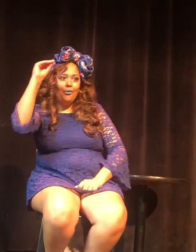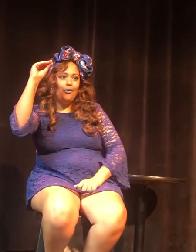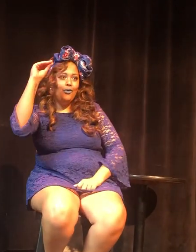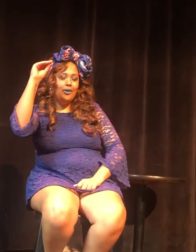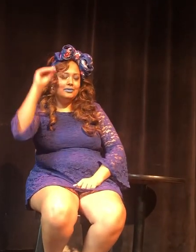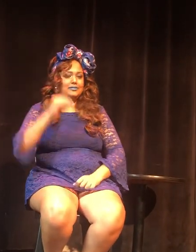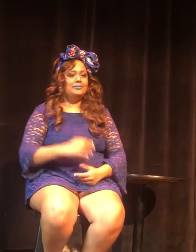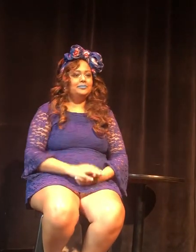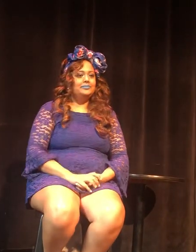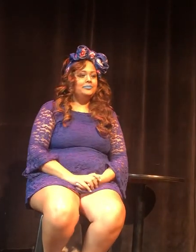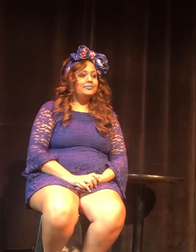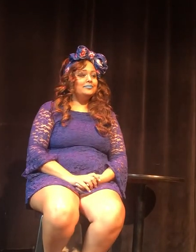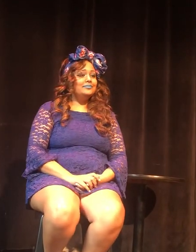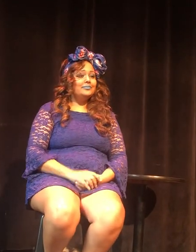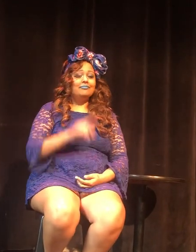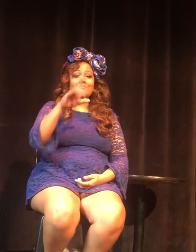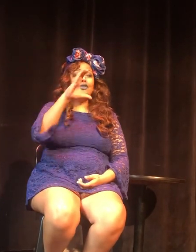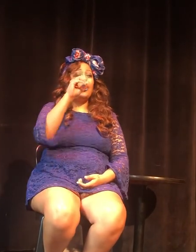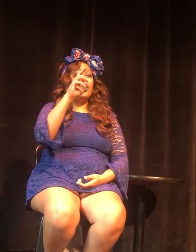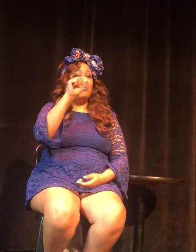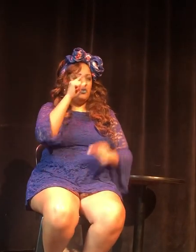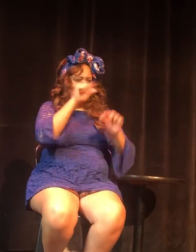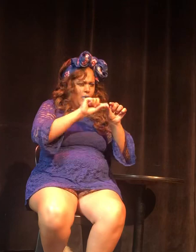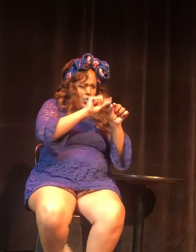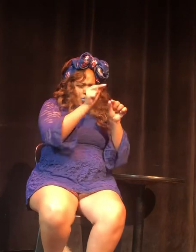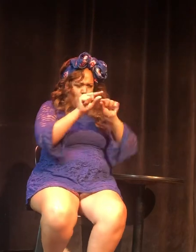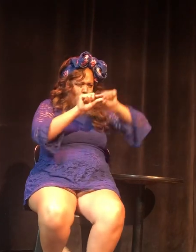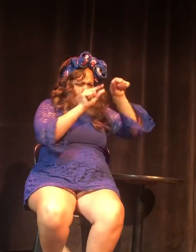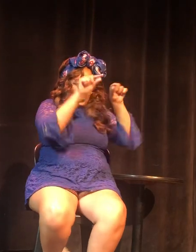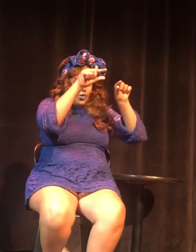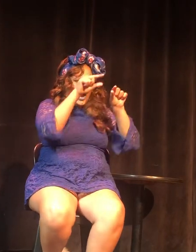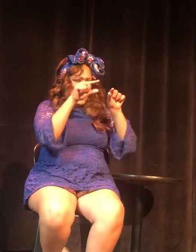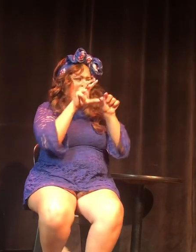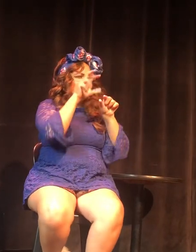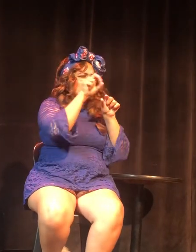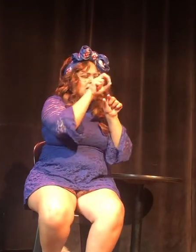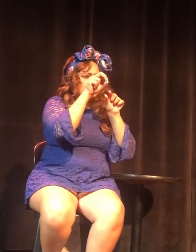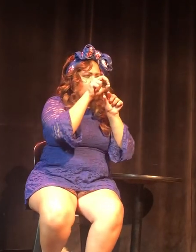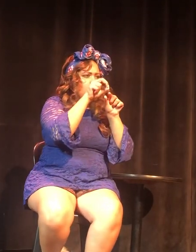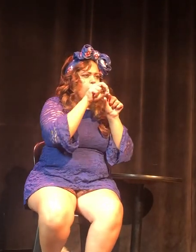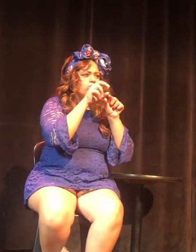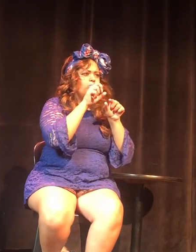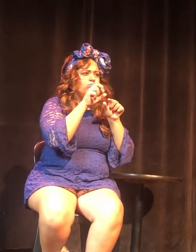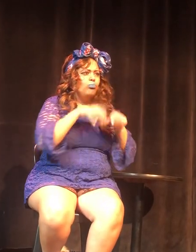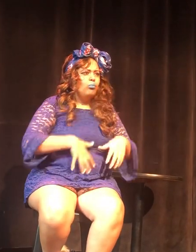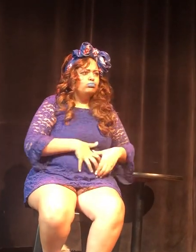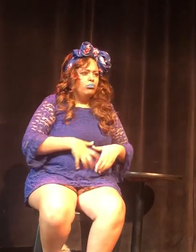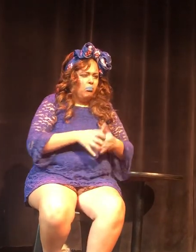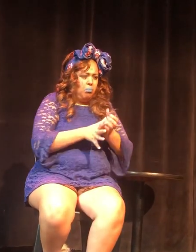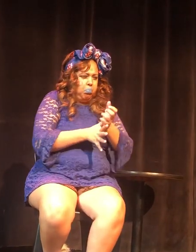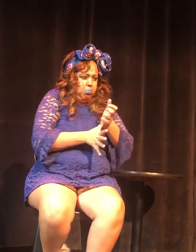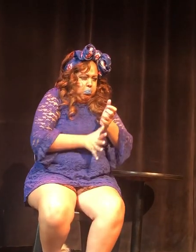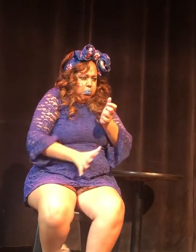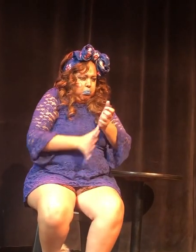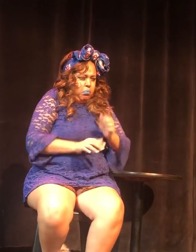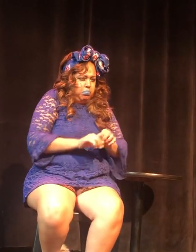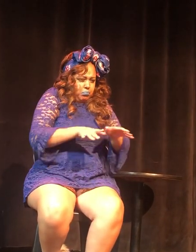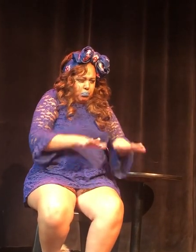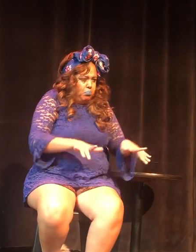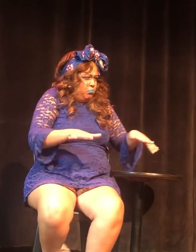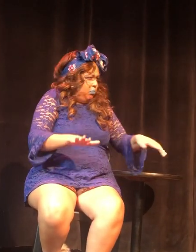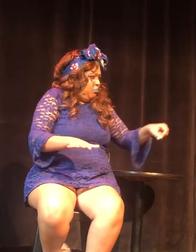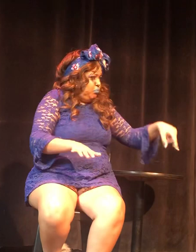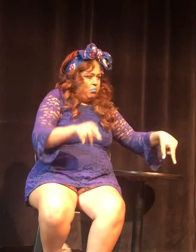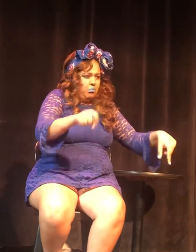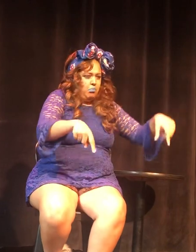coral and poop sand. So, if you've ever been to a beach, you've been relaxing